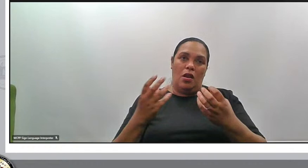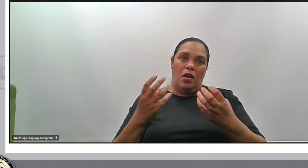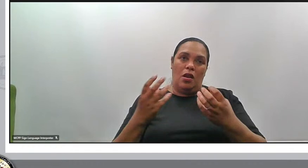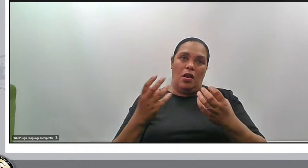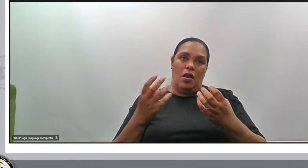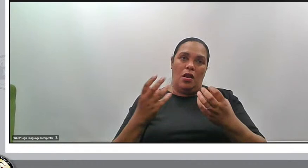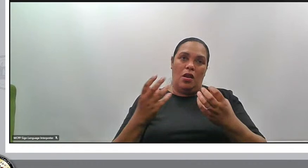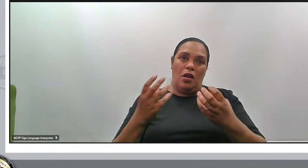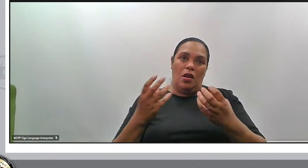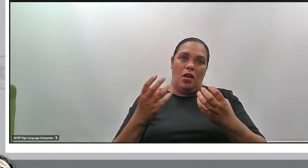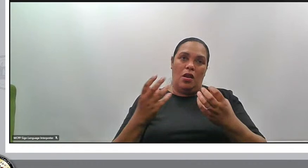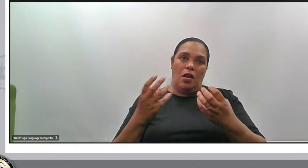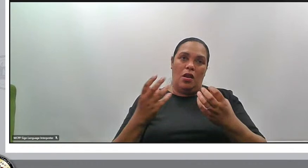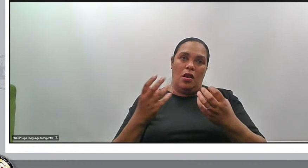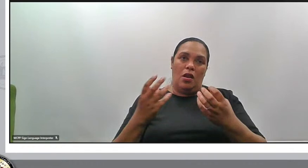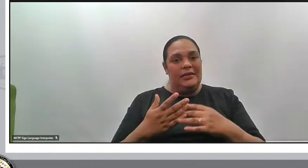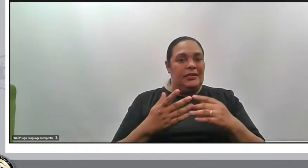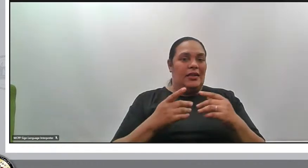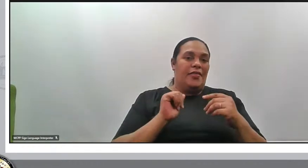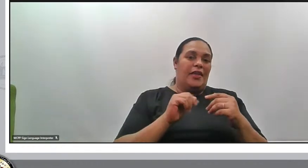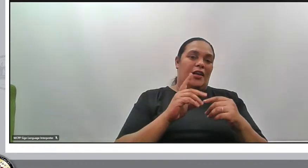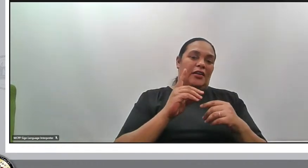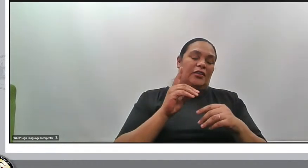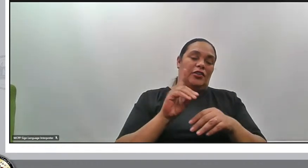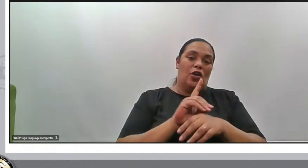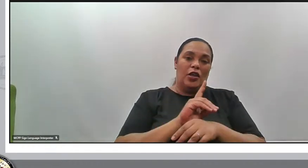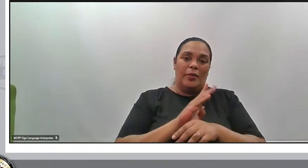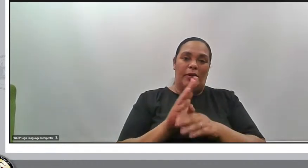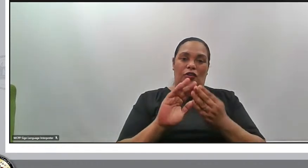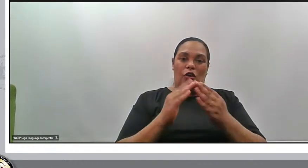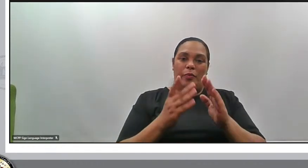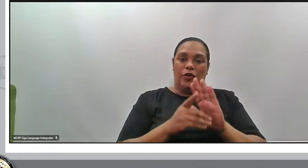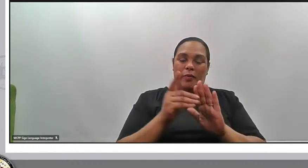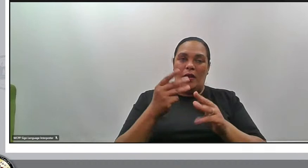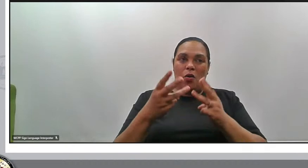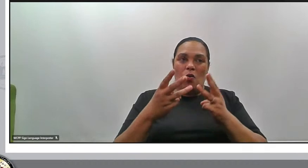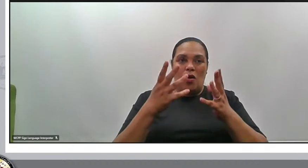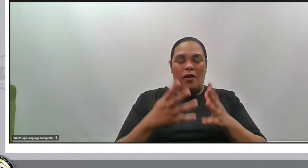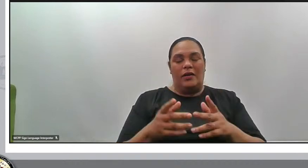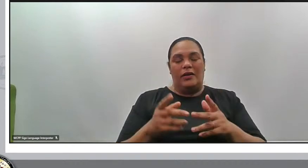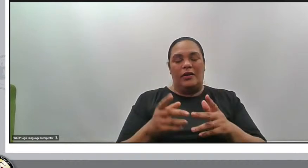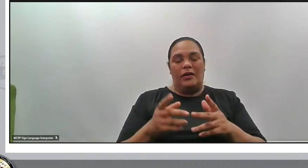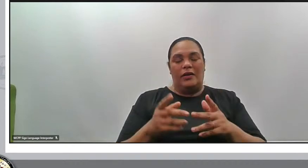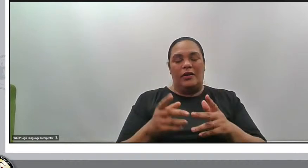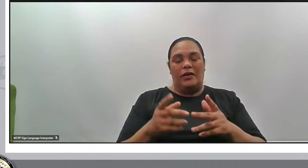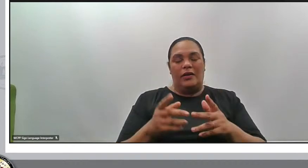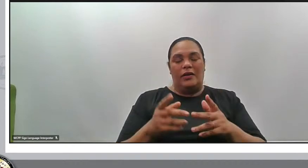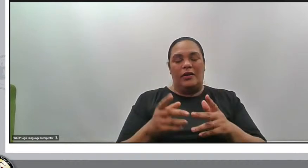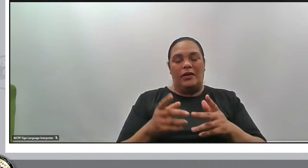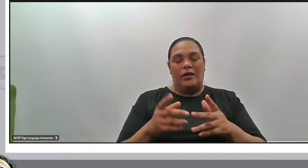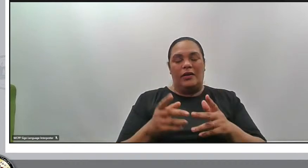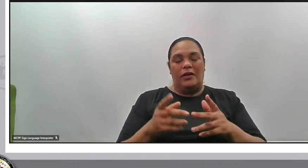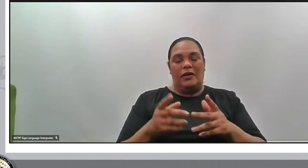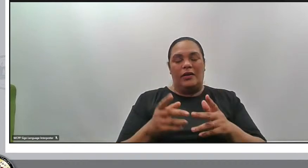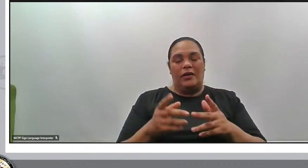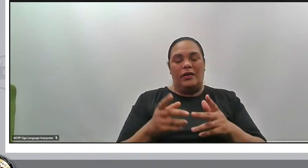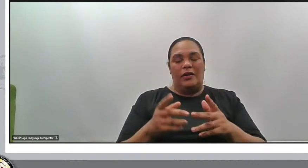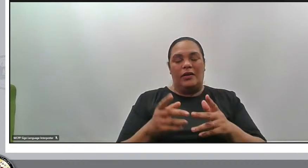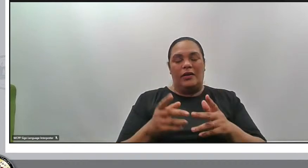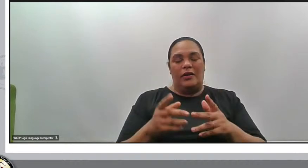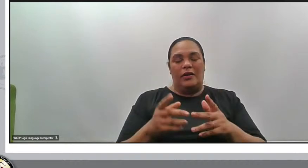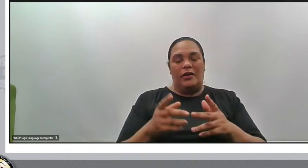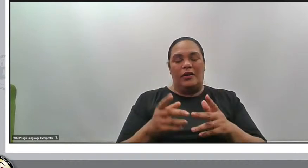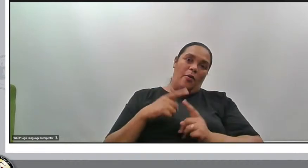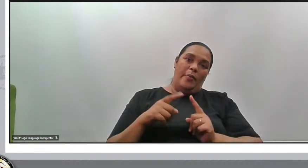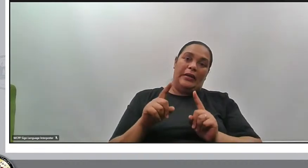access to the stakeholder database of the community development workers and the municipalities per se. We've